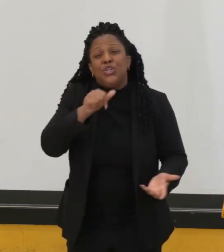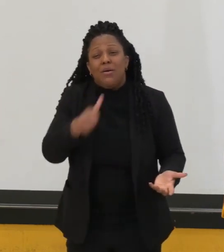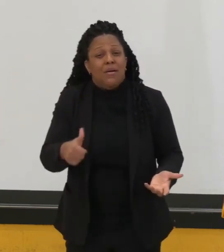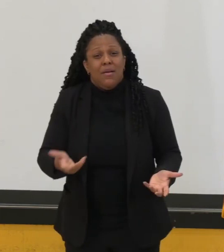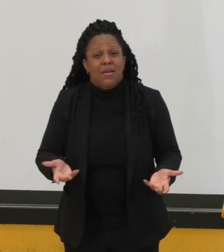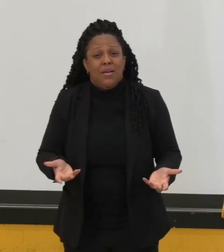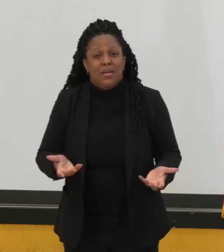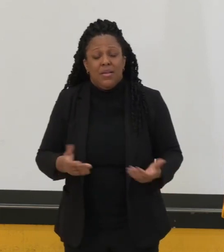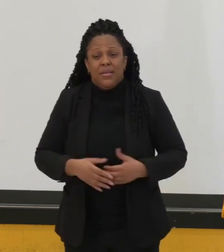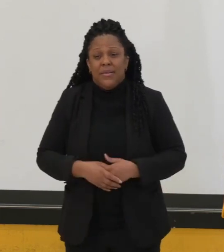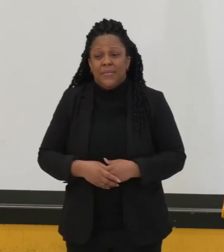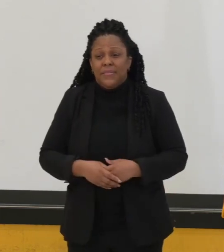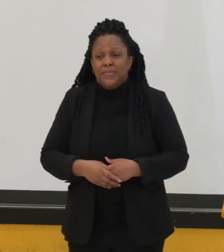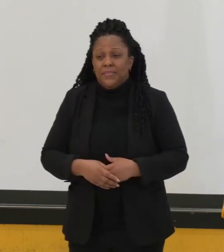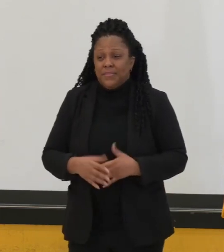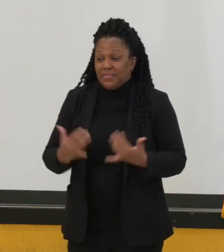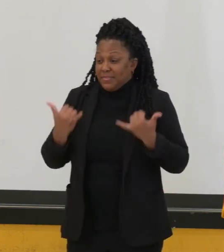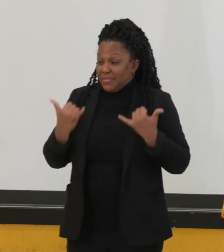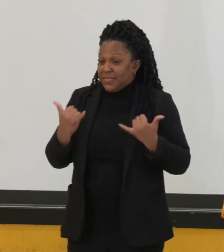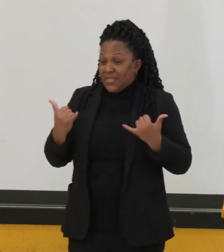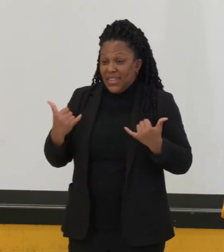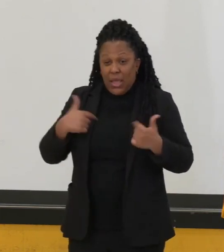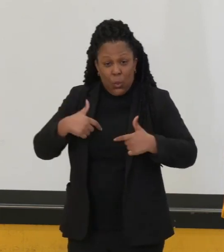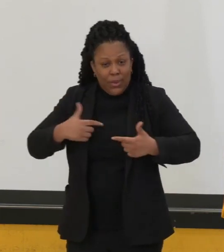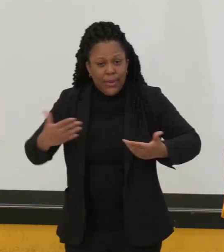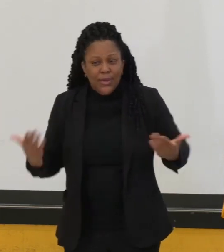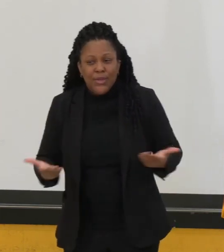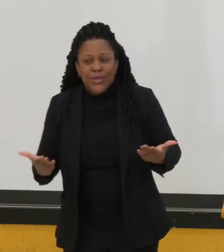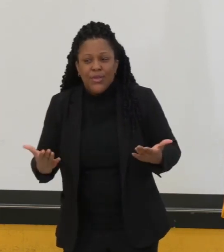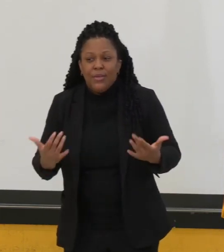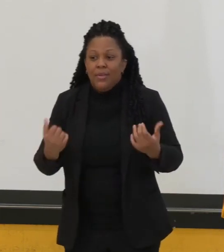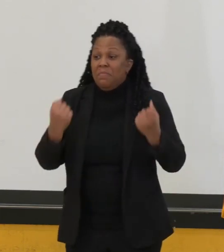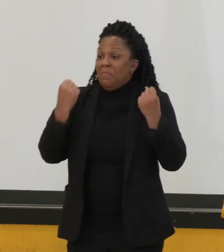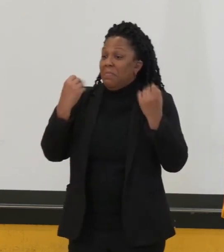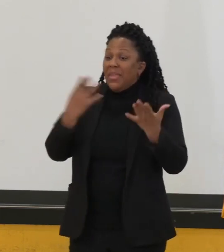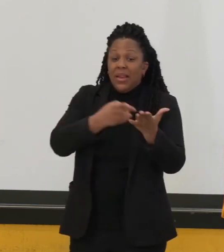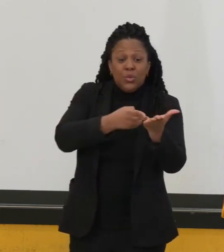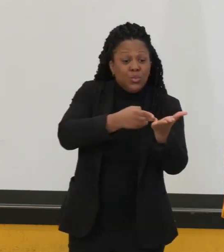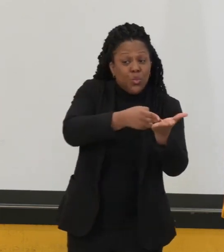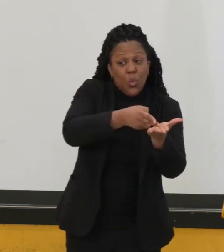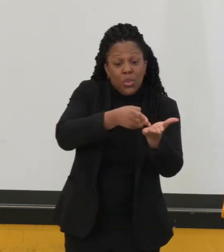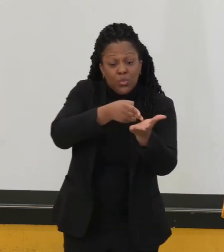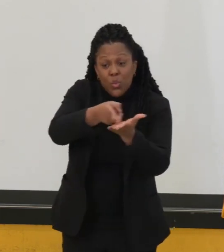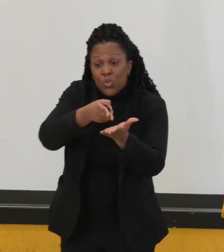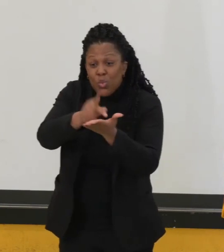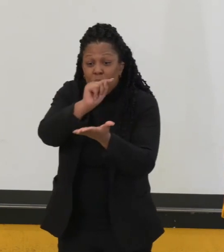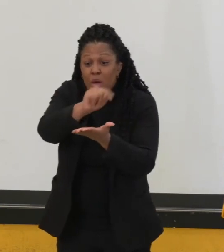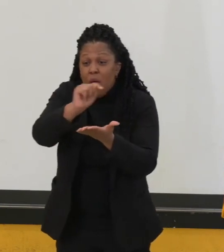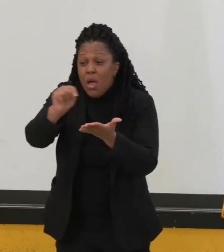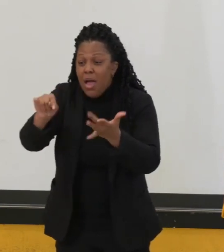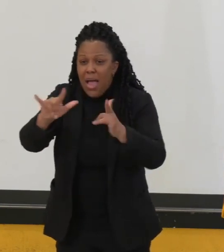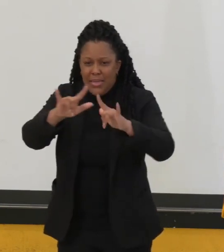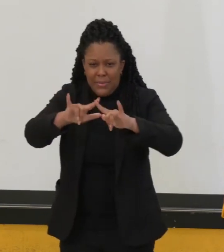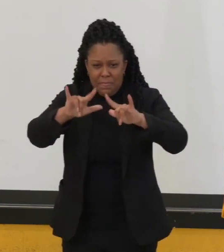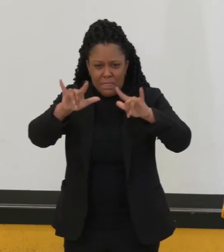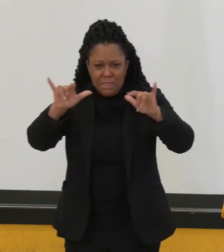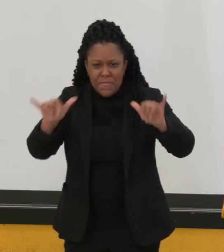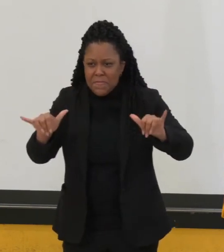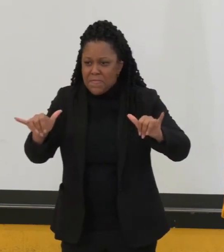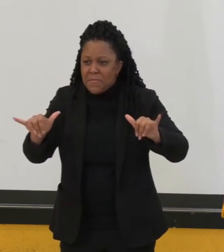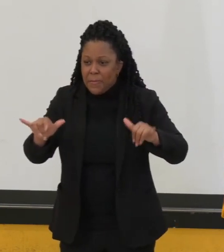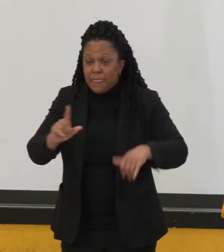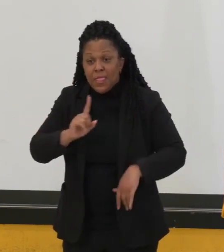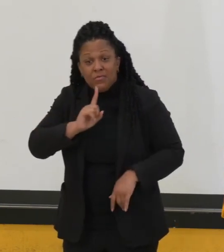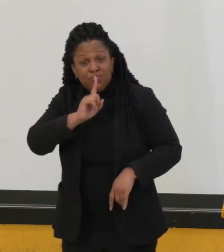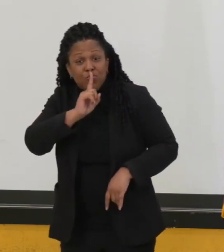truths that are all true at the same time. We don't have to choose. It's true that George Floyd should still